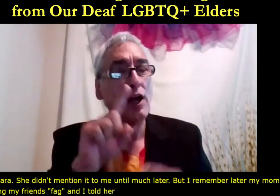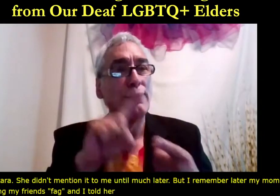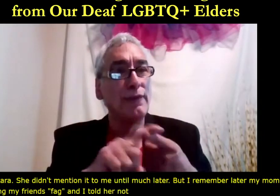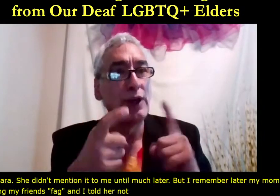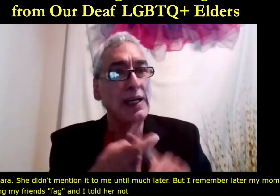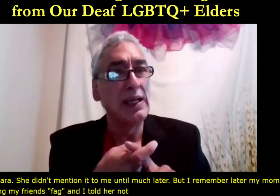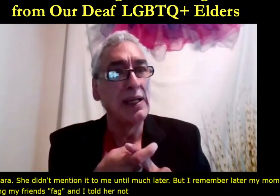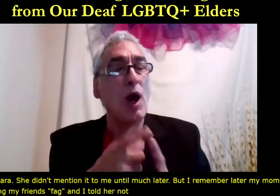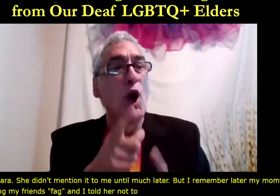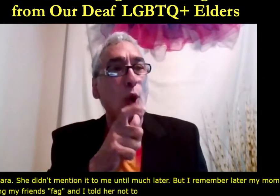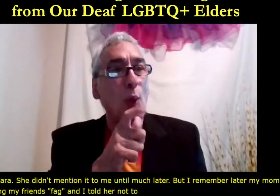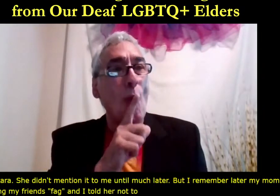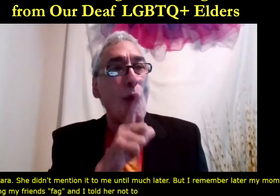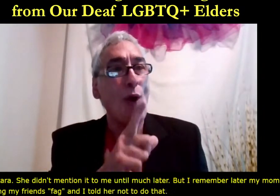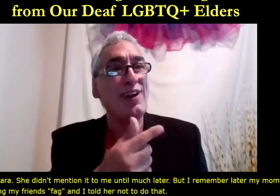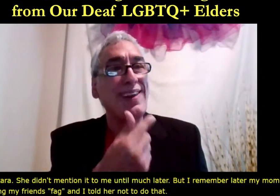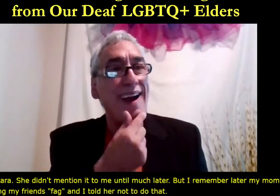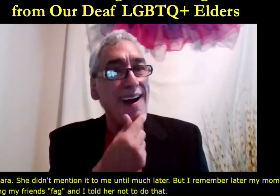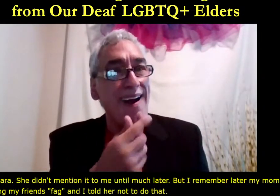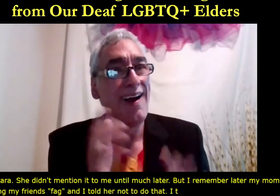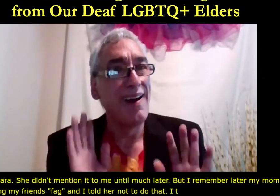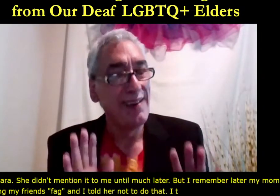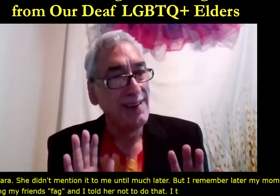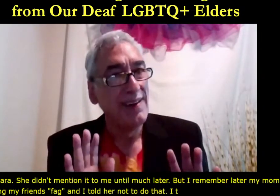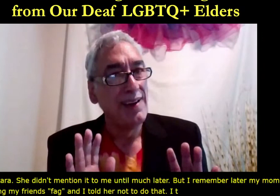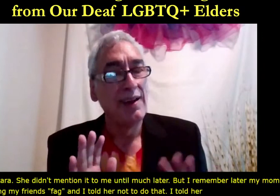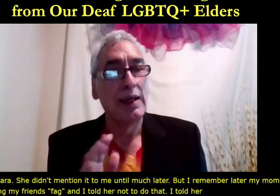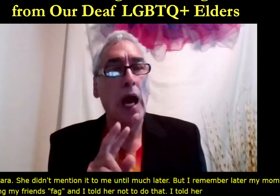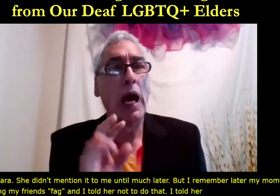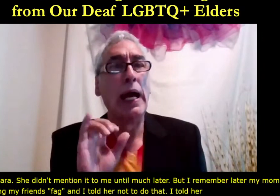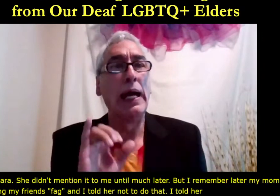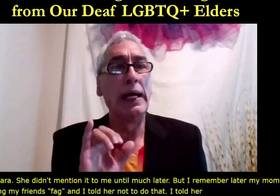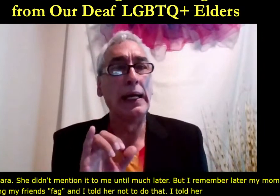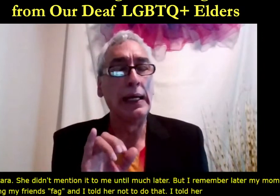we're friends and people were gay